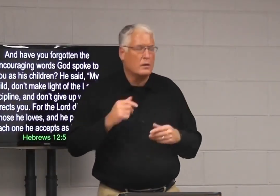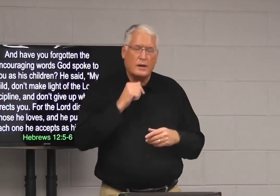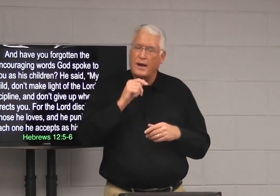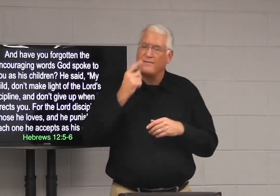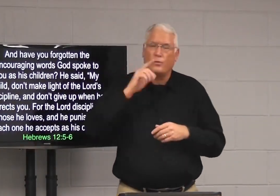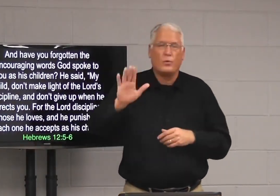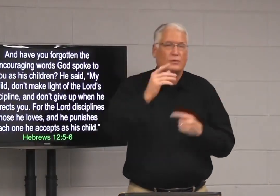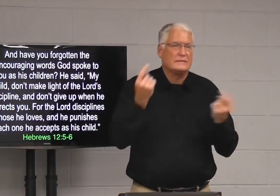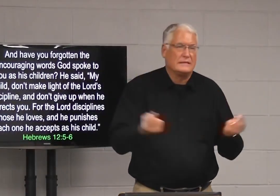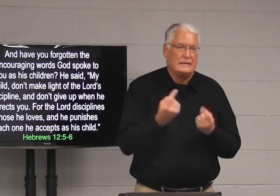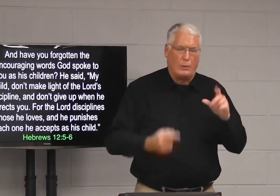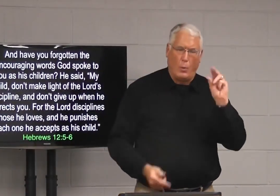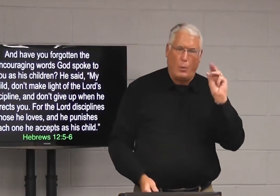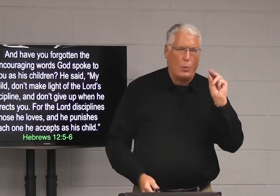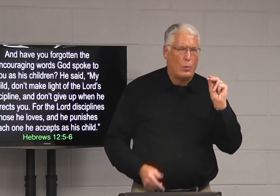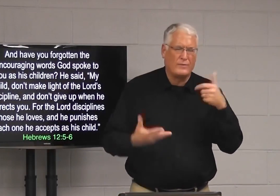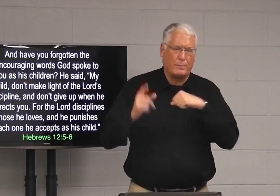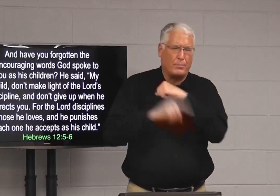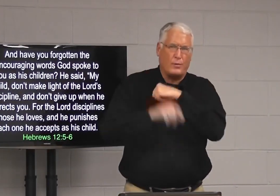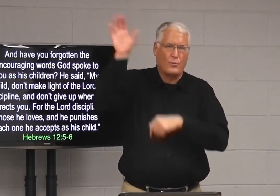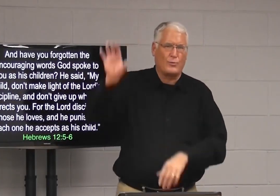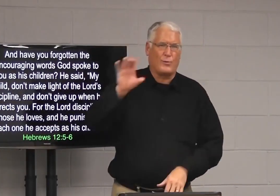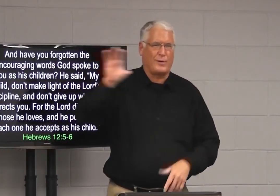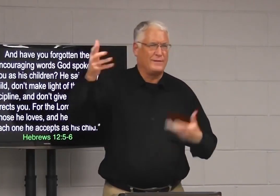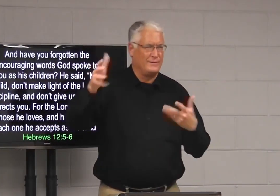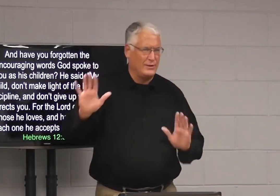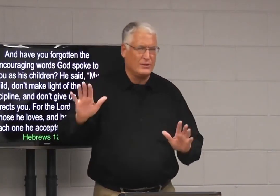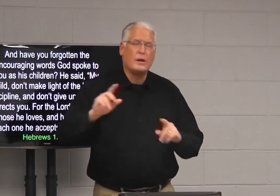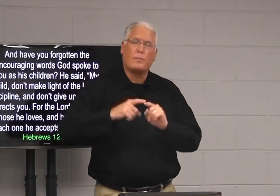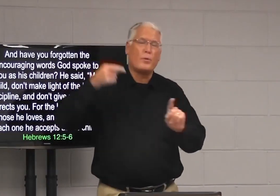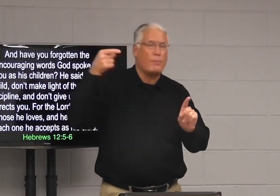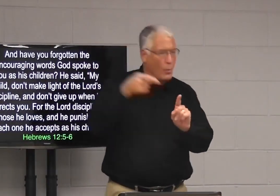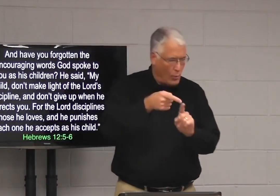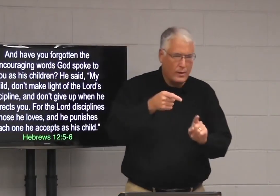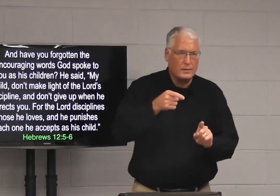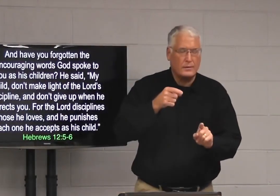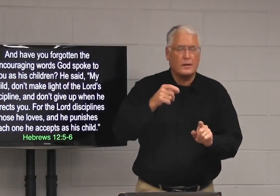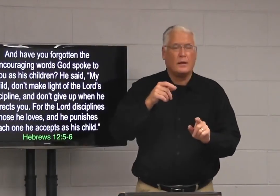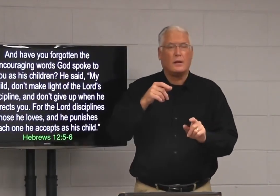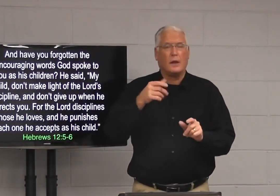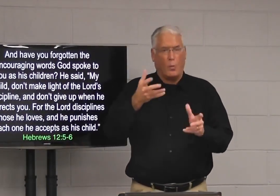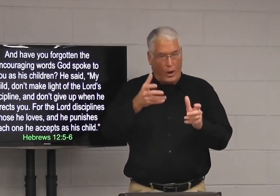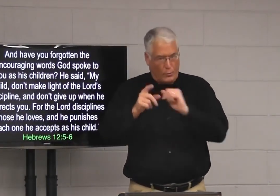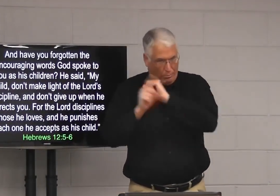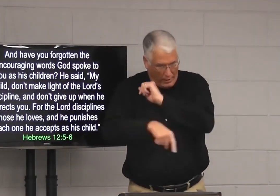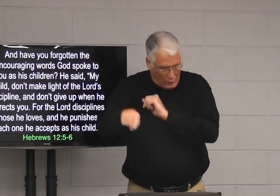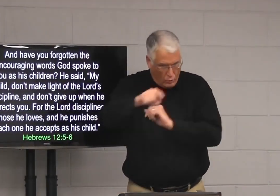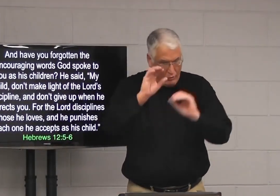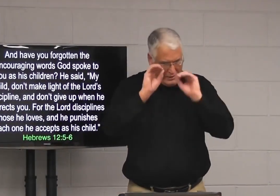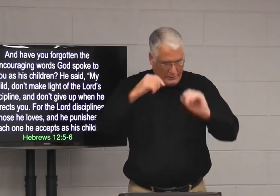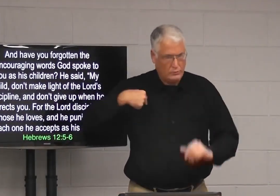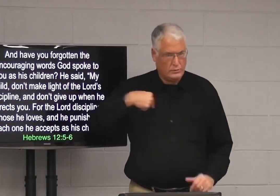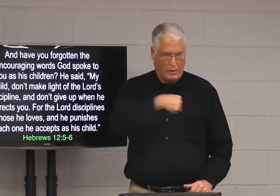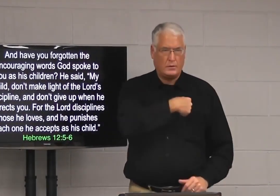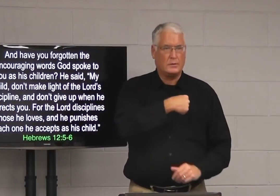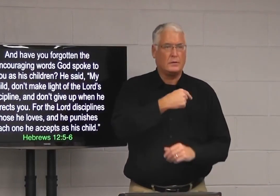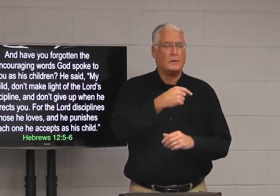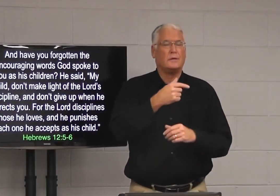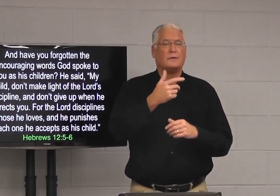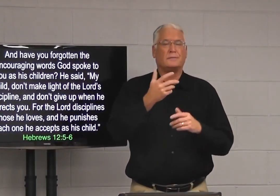children. He doesn't punish you for your sins. The cross have already taken that. But he wants to